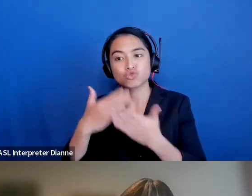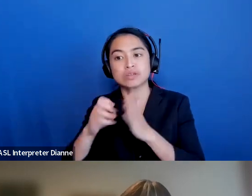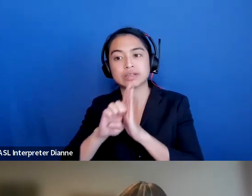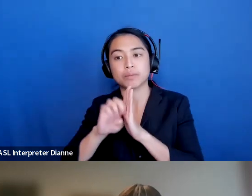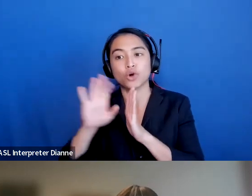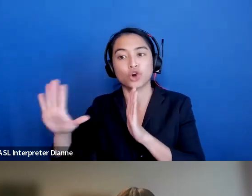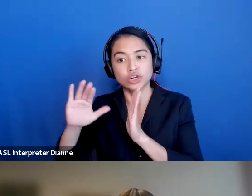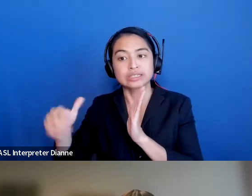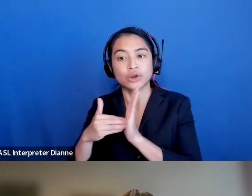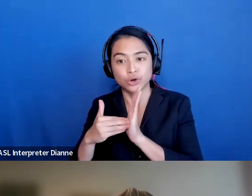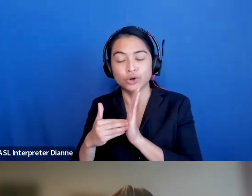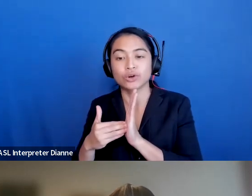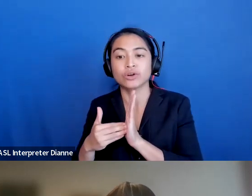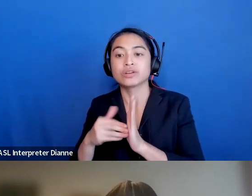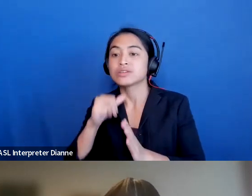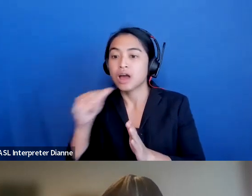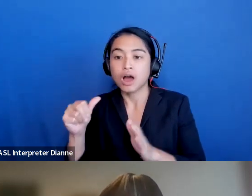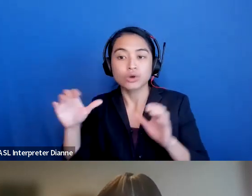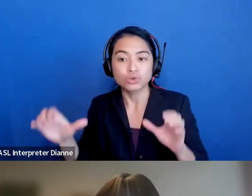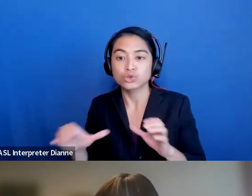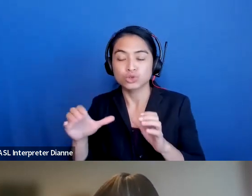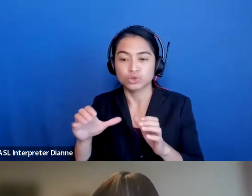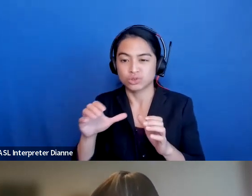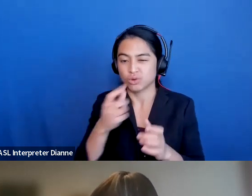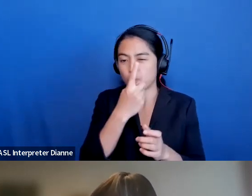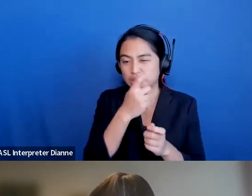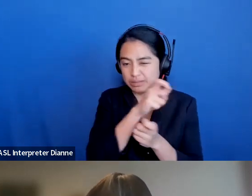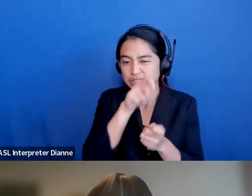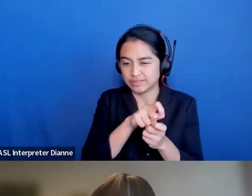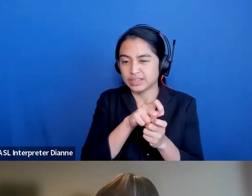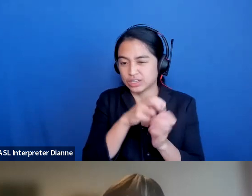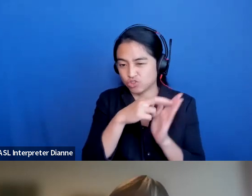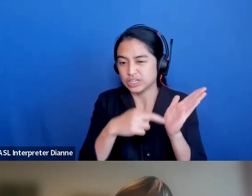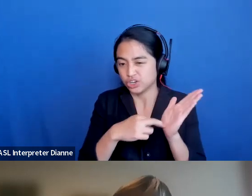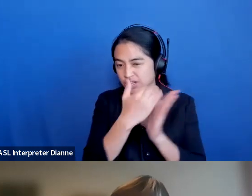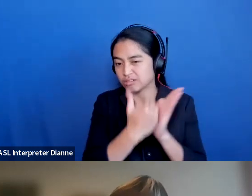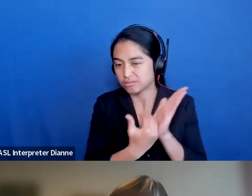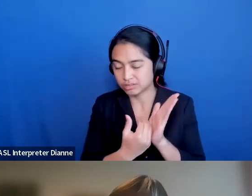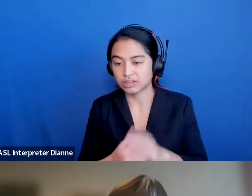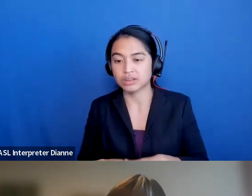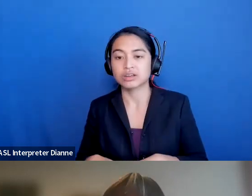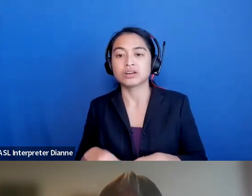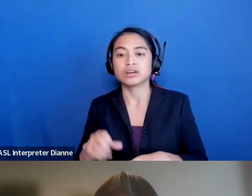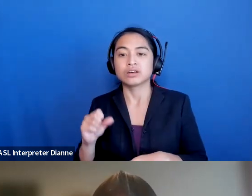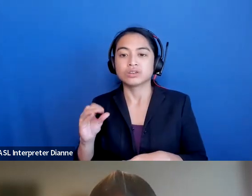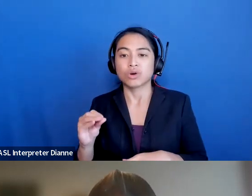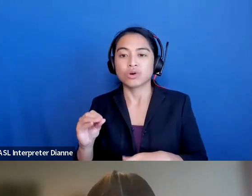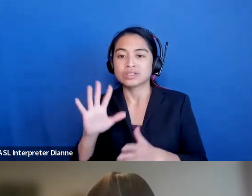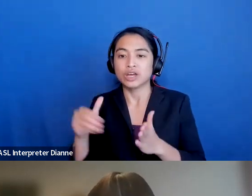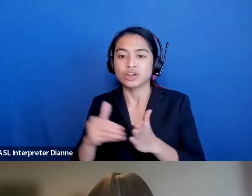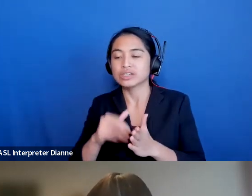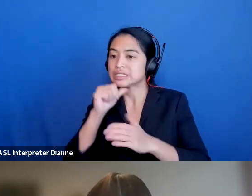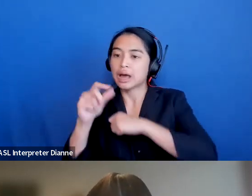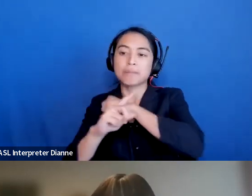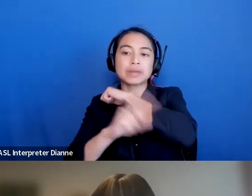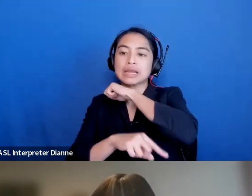her center doesn't do one of the particular criteria that's listed. Well, then, you know, the center doesn't get